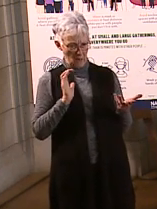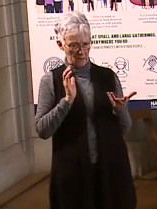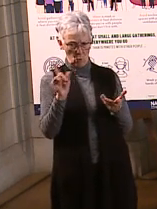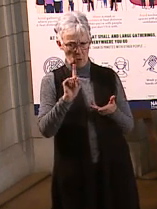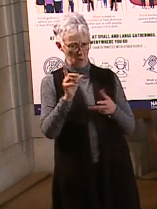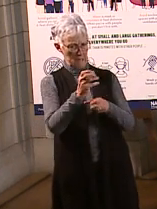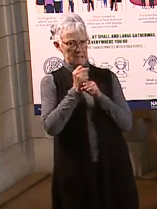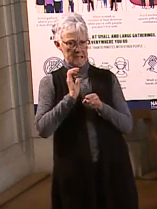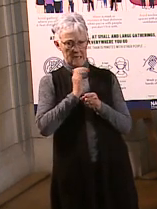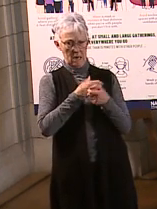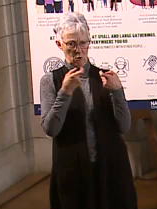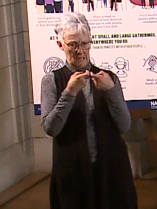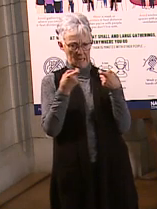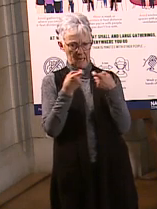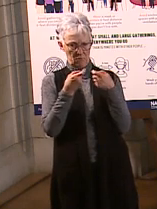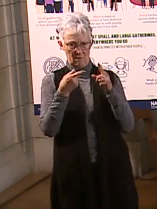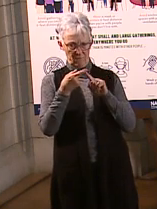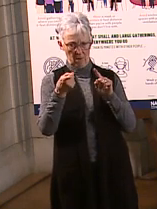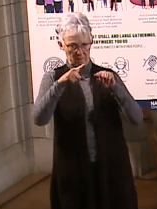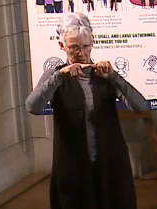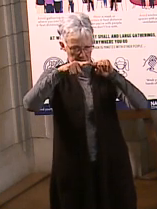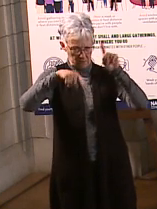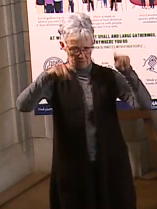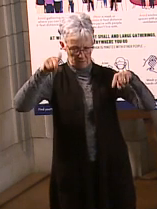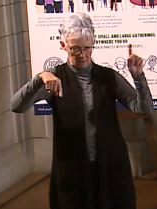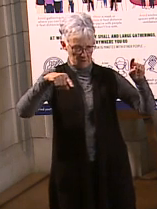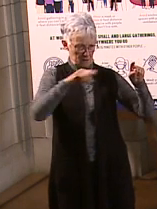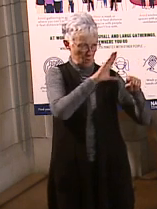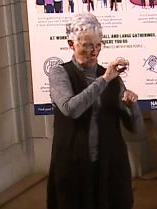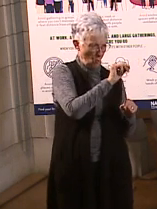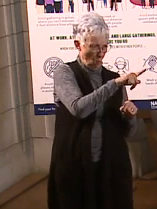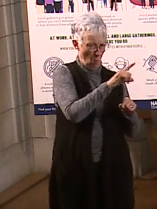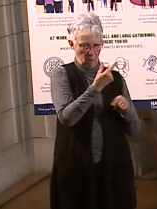that we don't have these rolling blackouts when we have cold weather events like this?